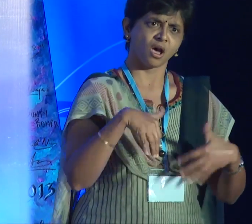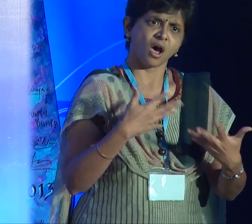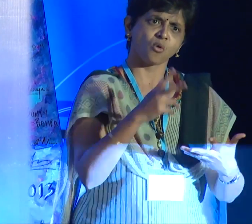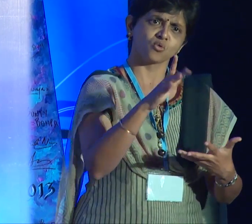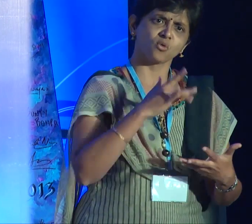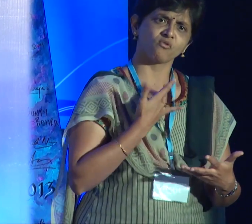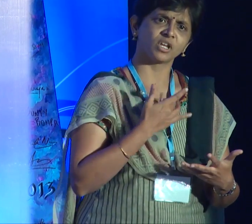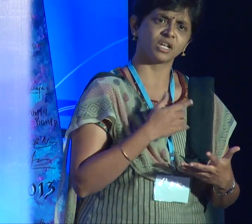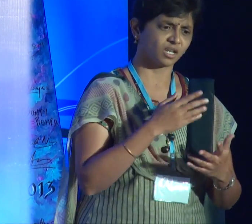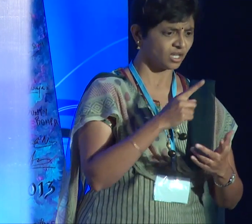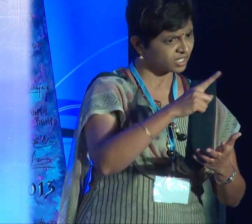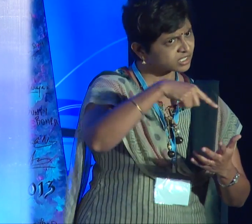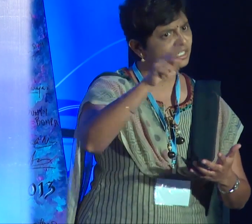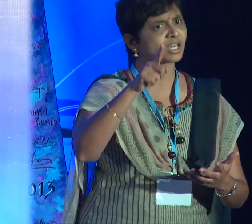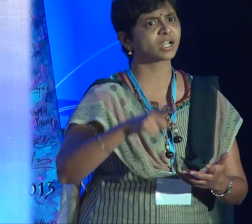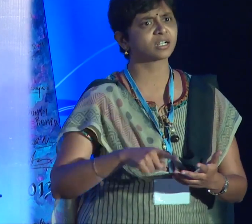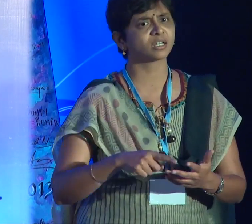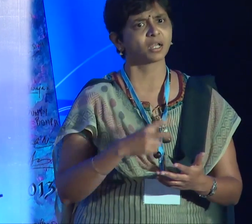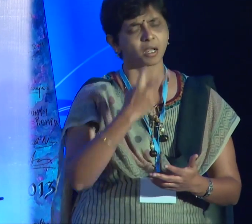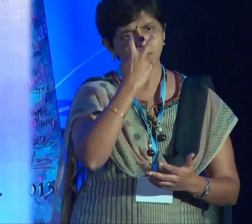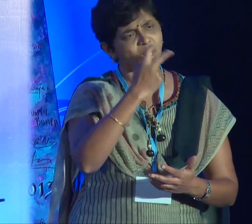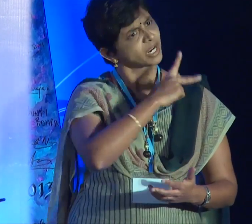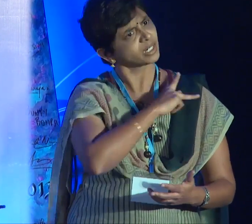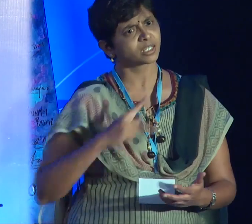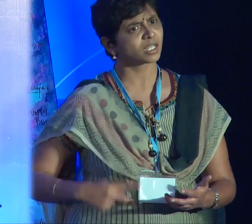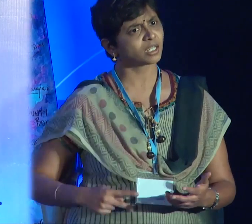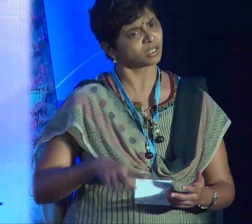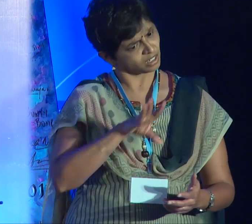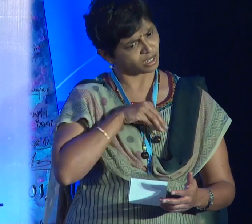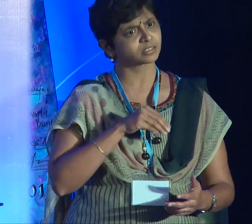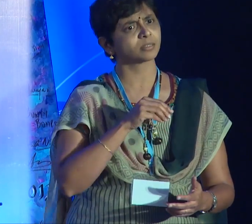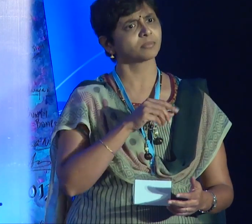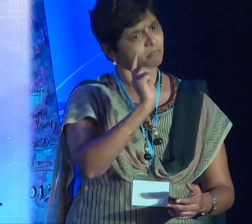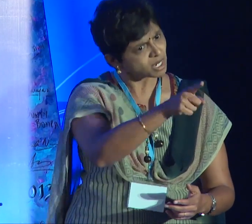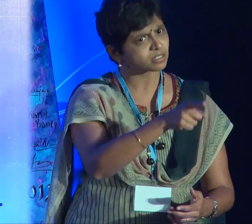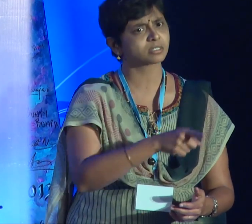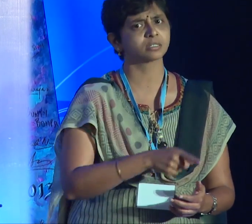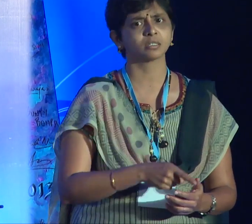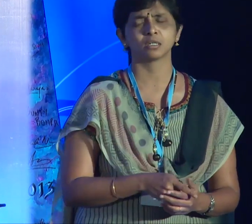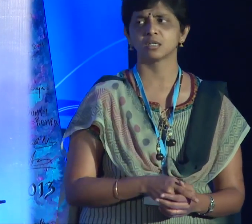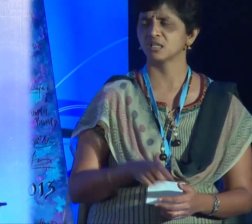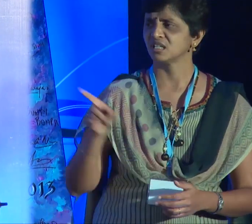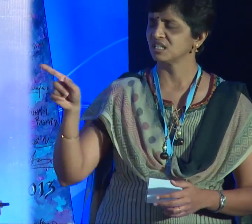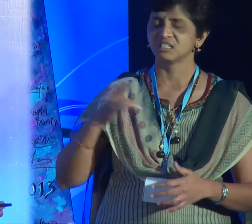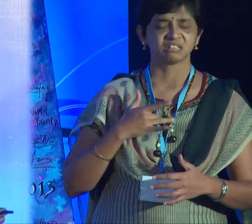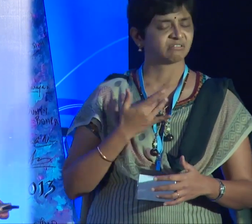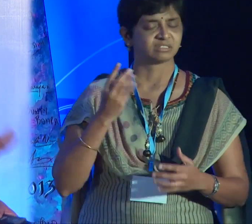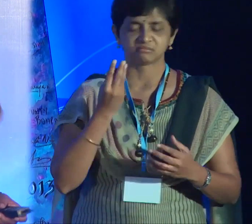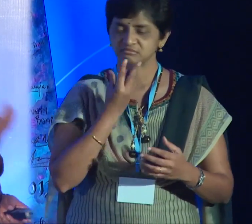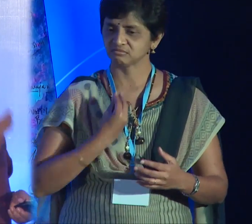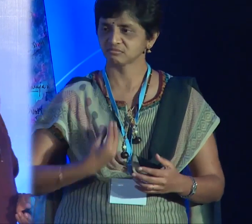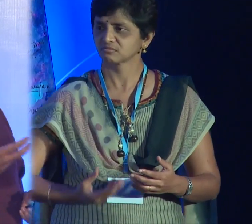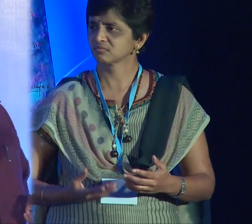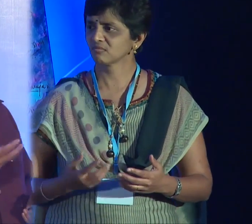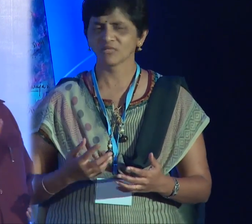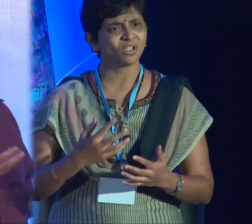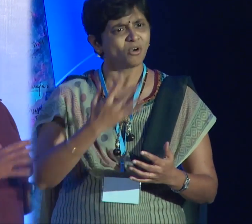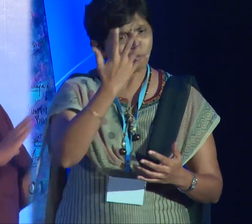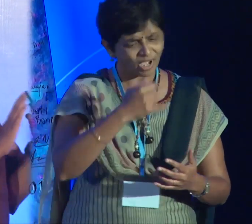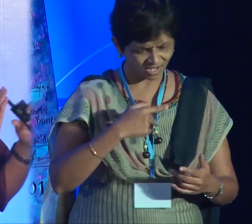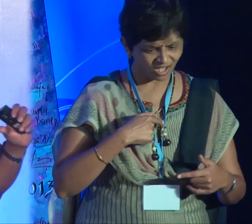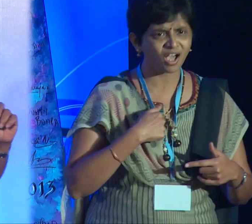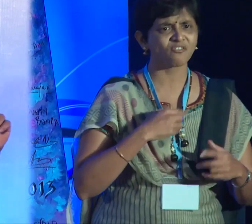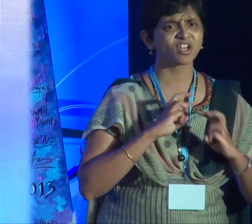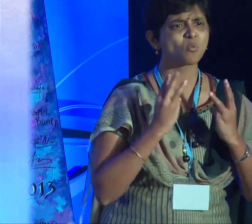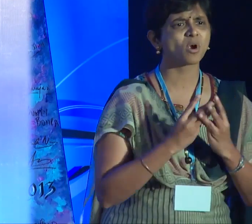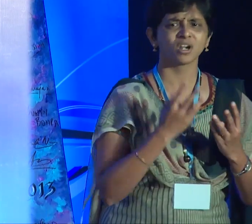dialogues. And that's what disturbed me. And I'm asking, what kind of a society are we